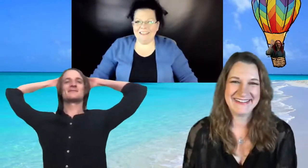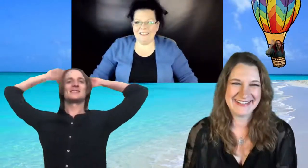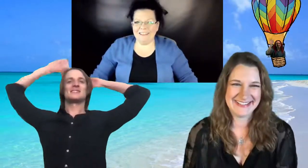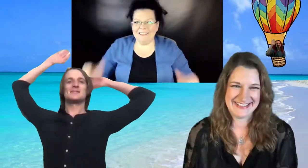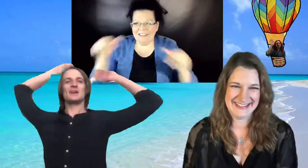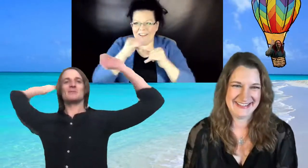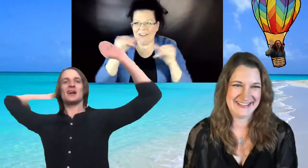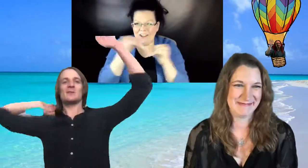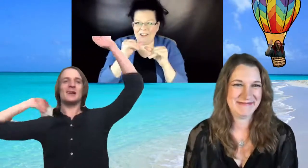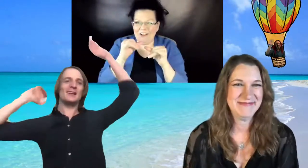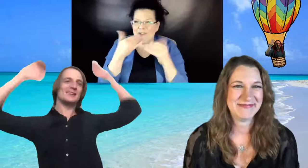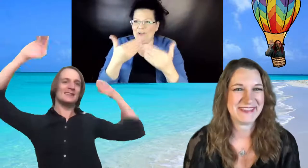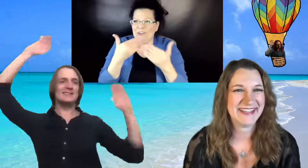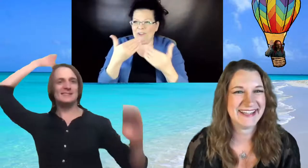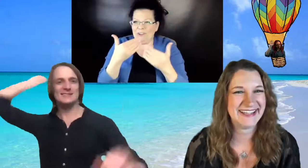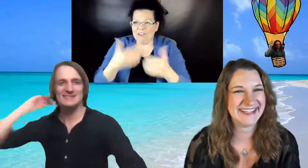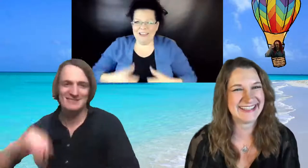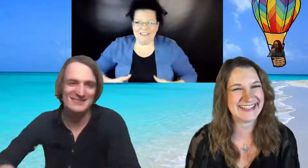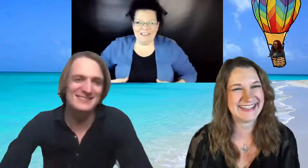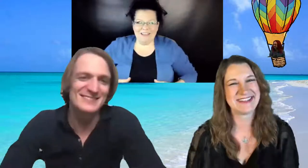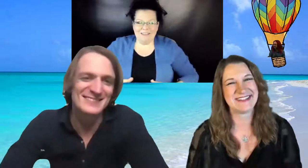Oh, this is good.